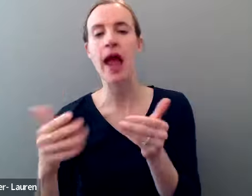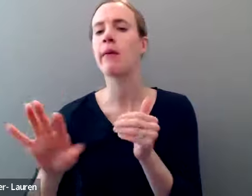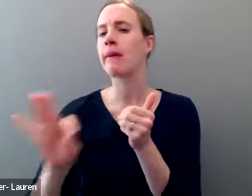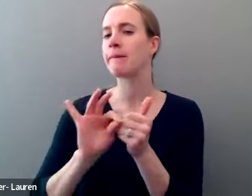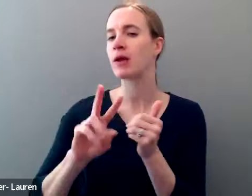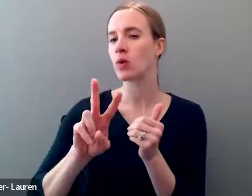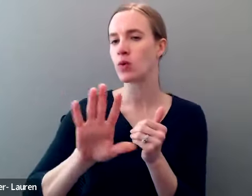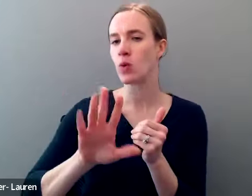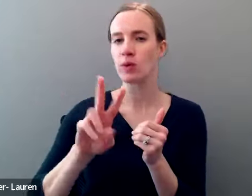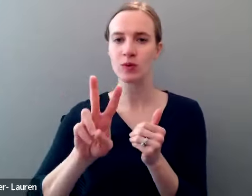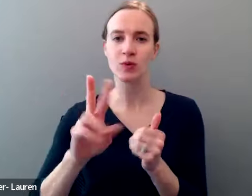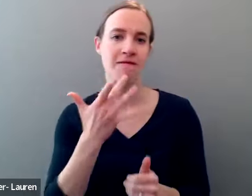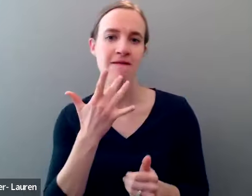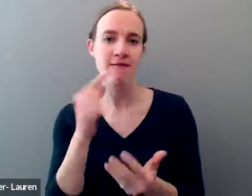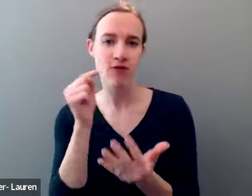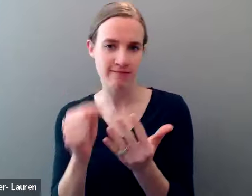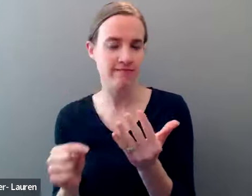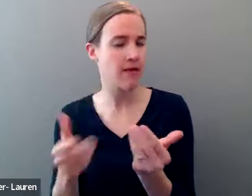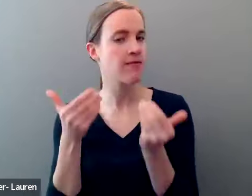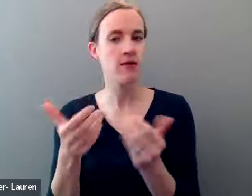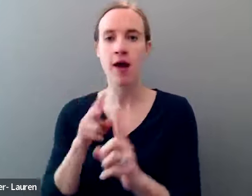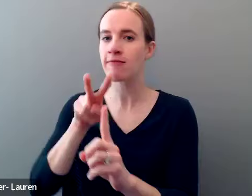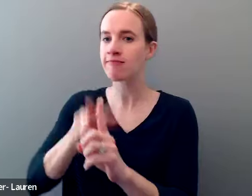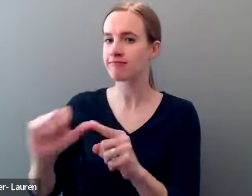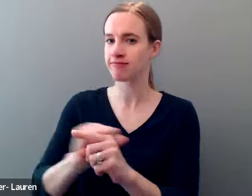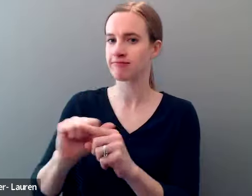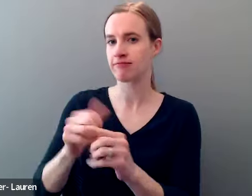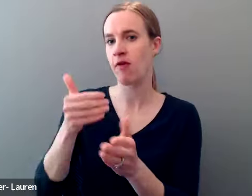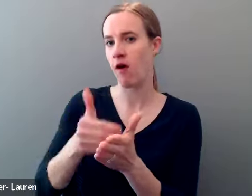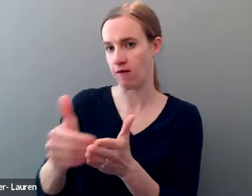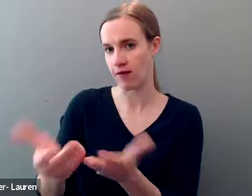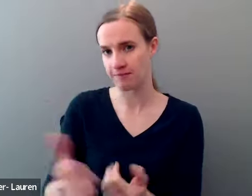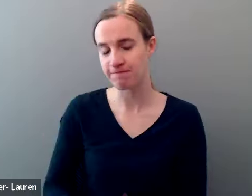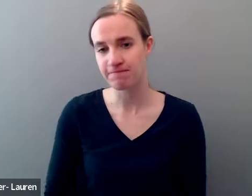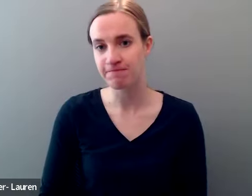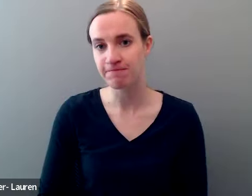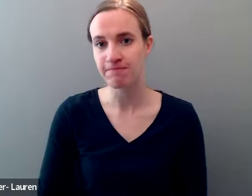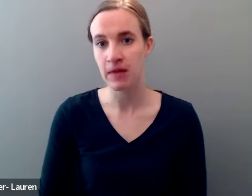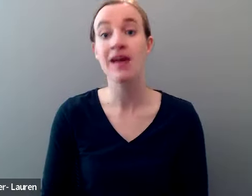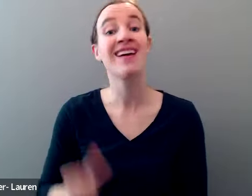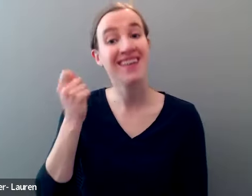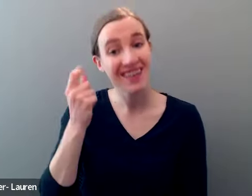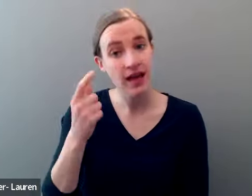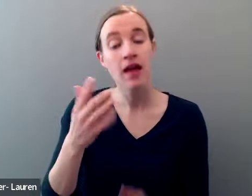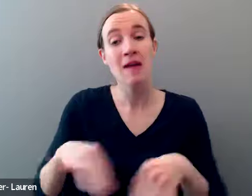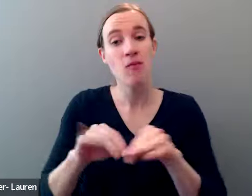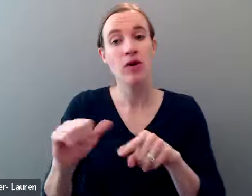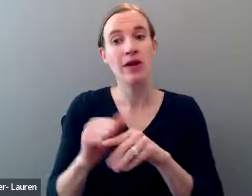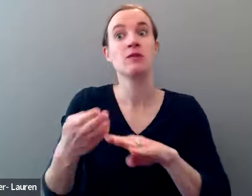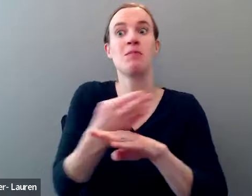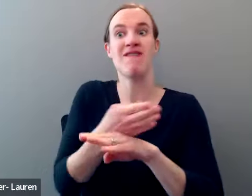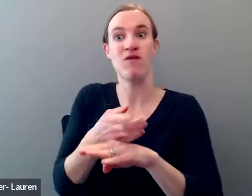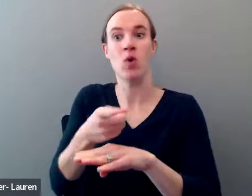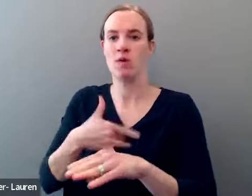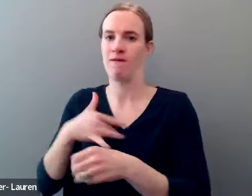favorite. And then do those often before you need them. And